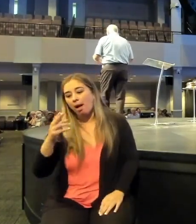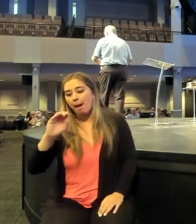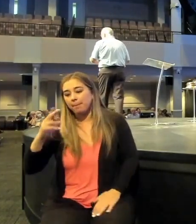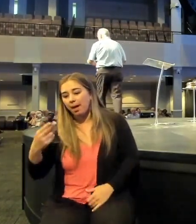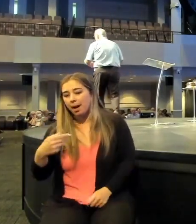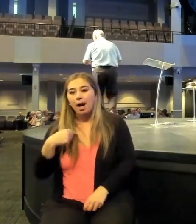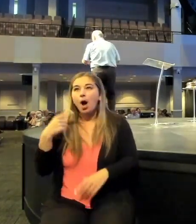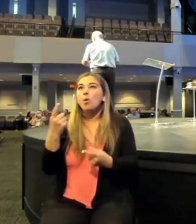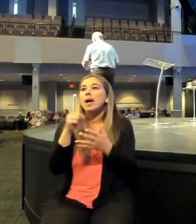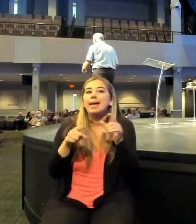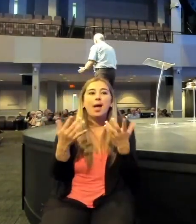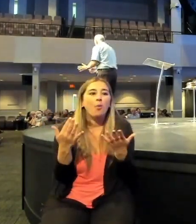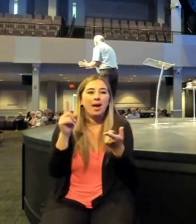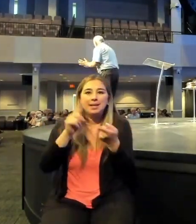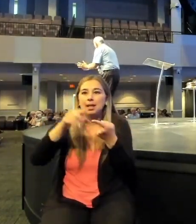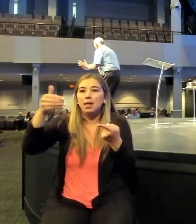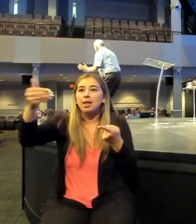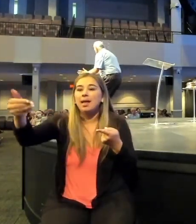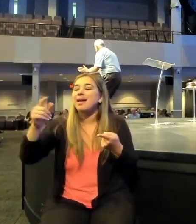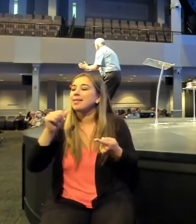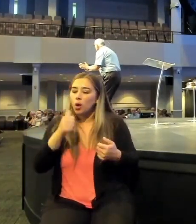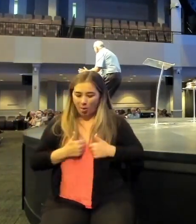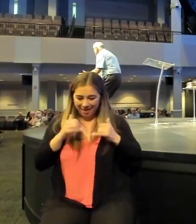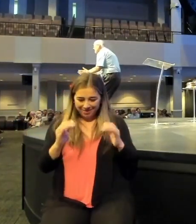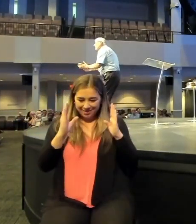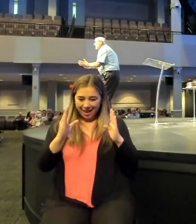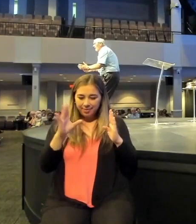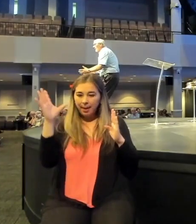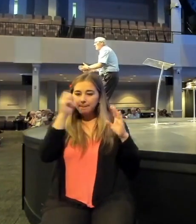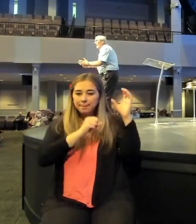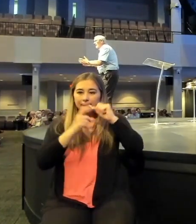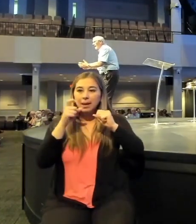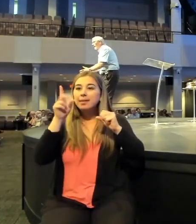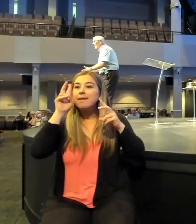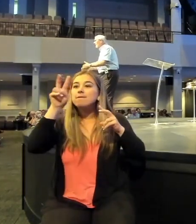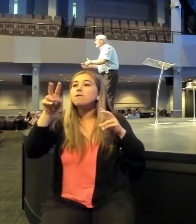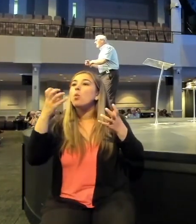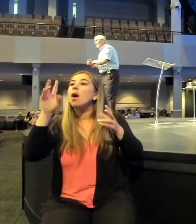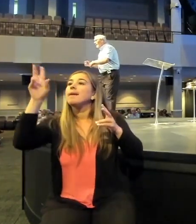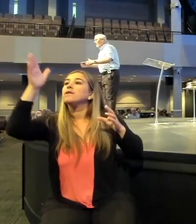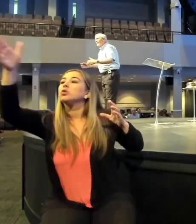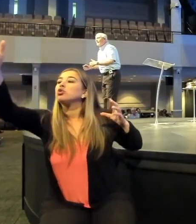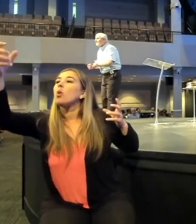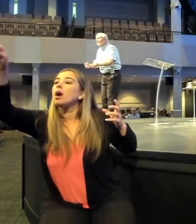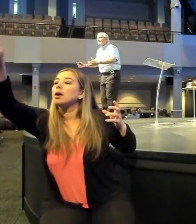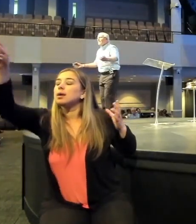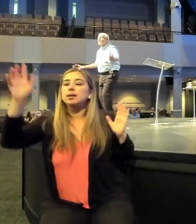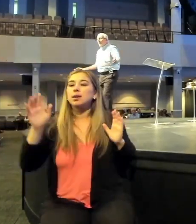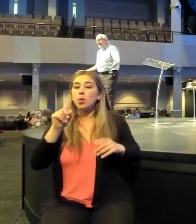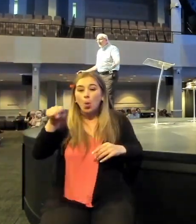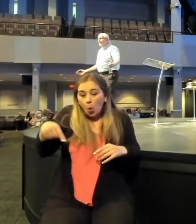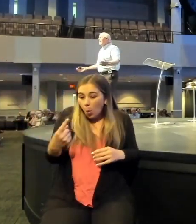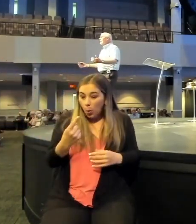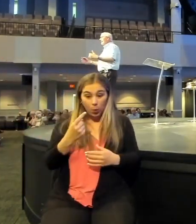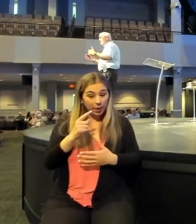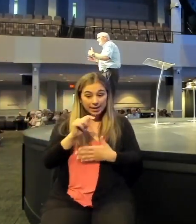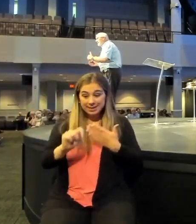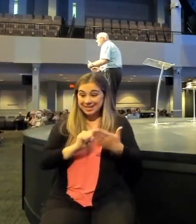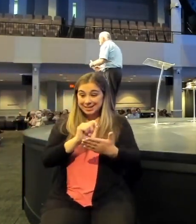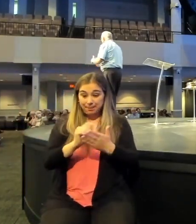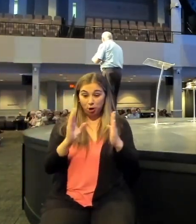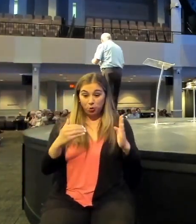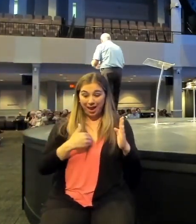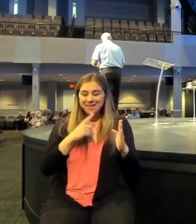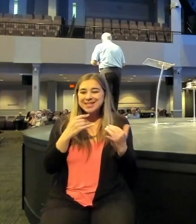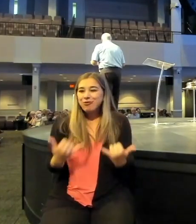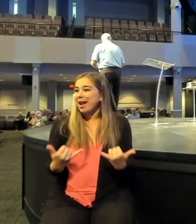the I can't wait until, and they never live in the season that they are right now. The only season you have is the